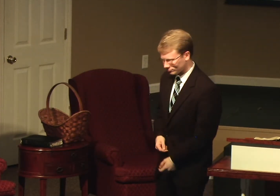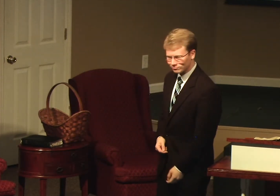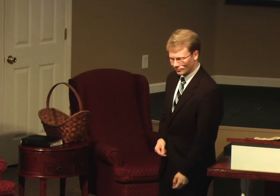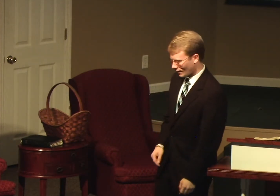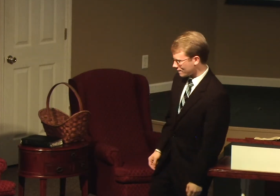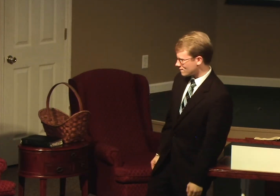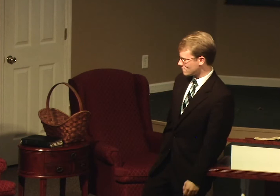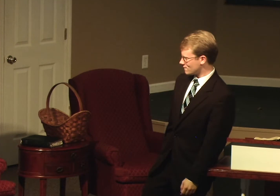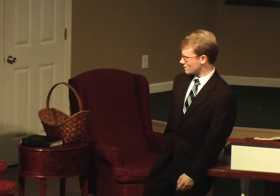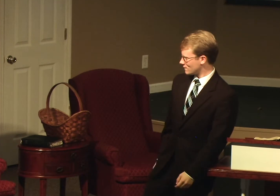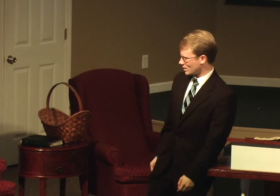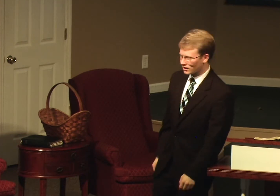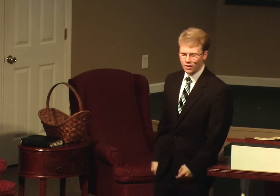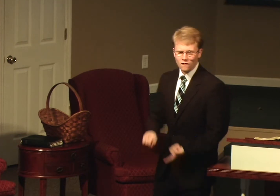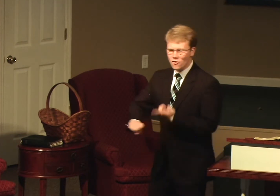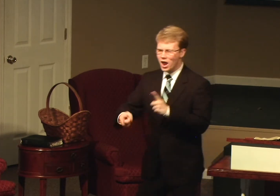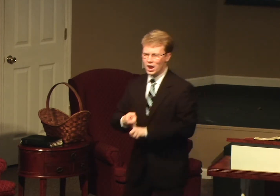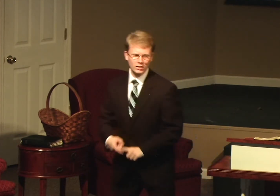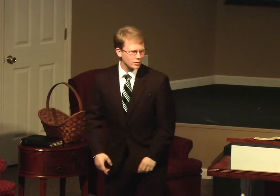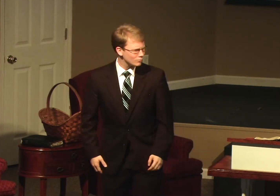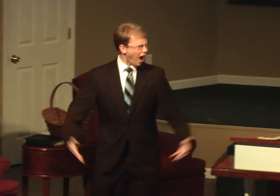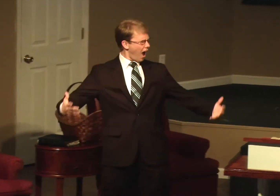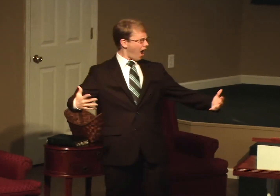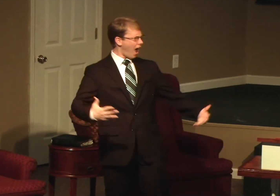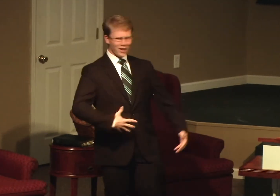is caving away, so you take your foot and you